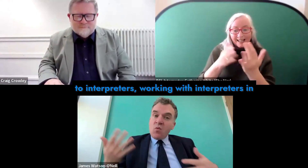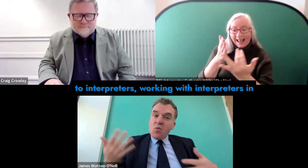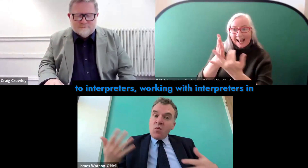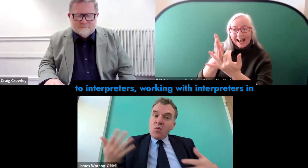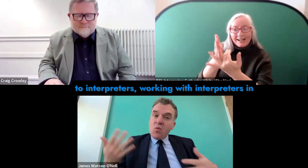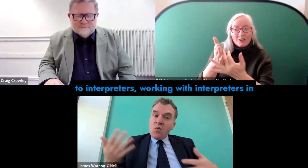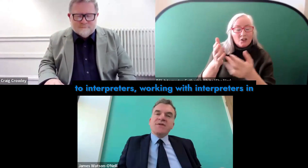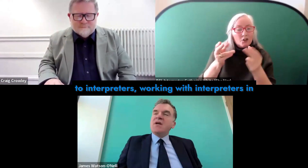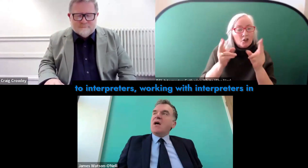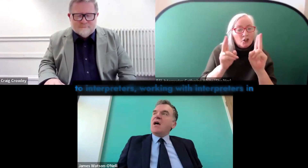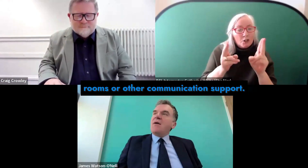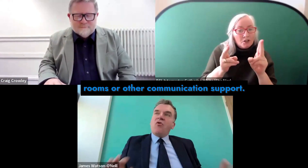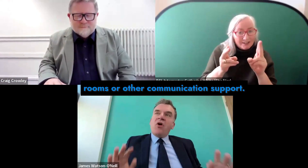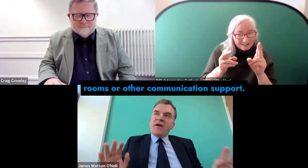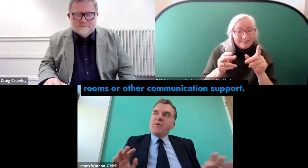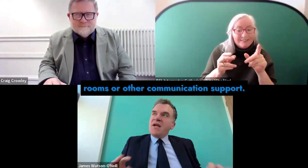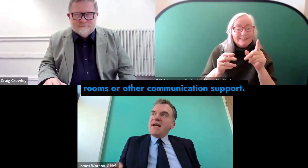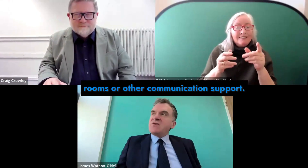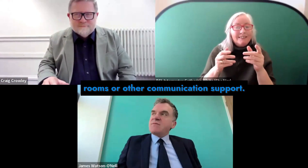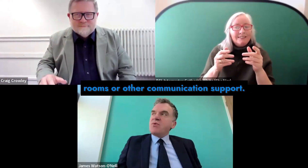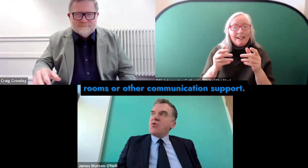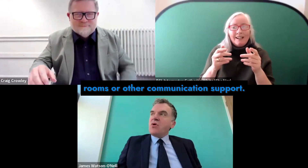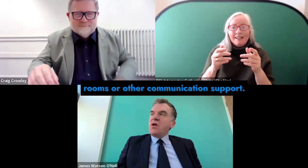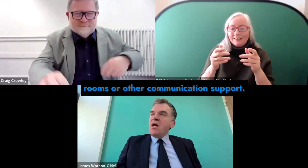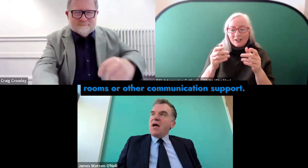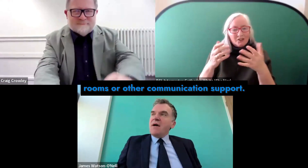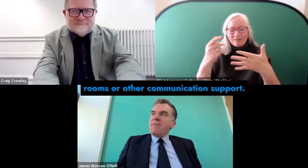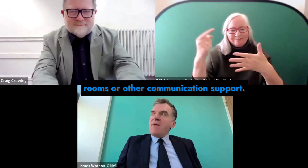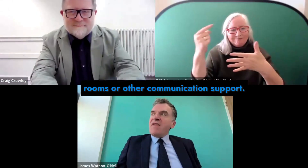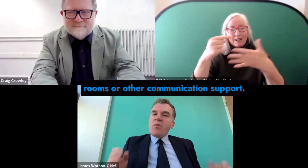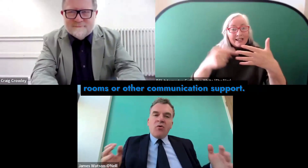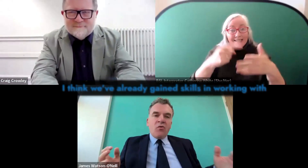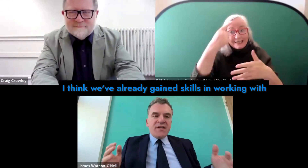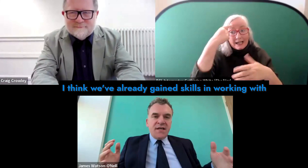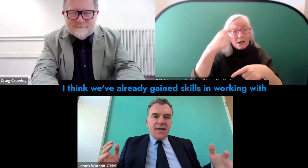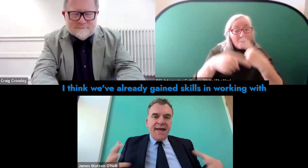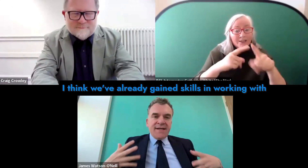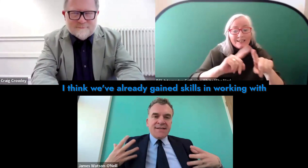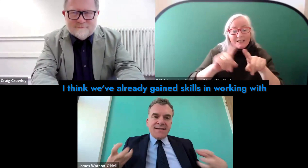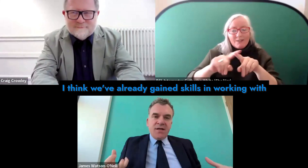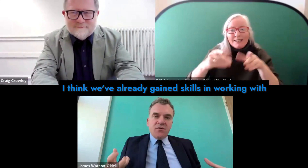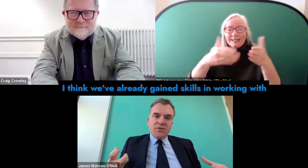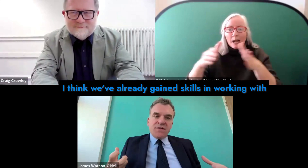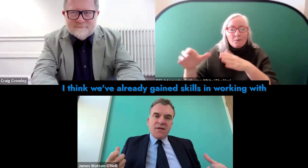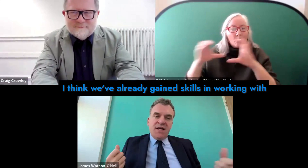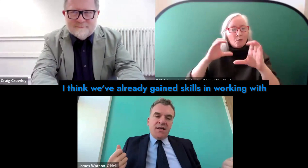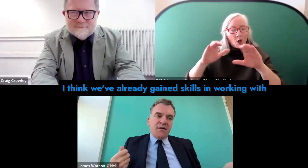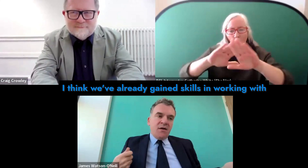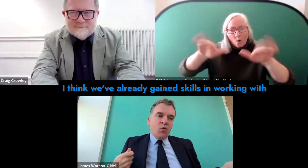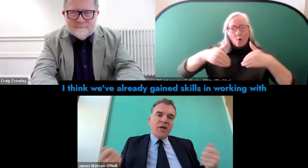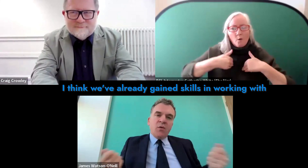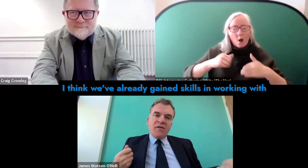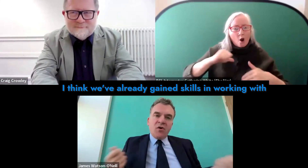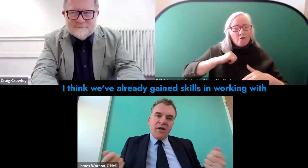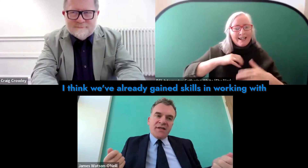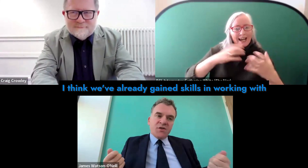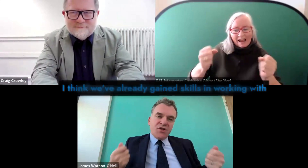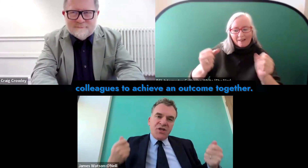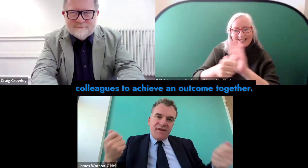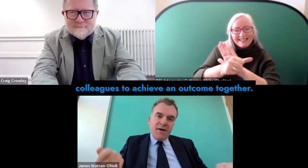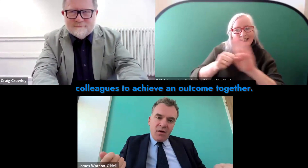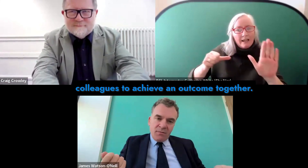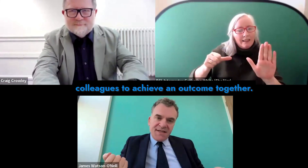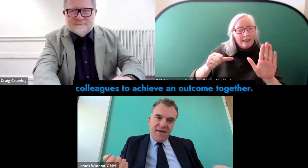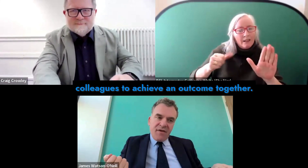interpreters, working with interpreters in rooms, or other communication support. I think we're already gained skills in working